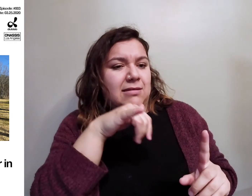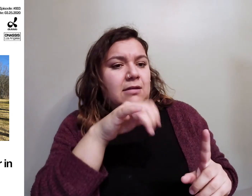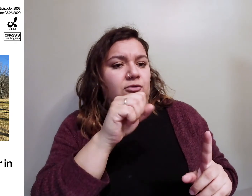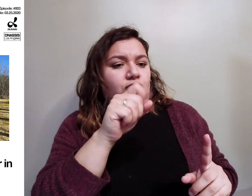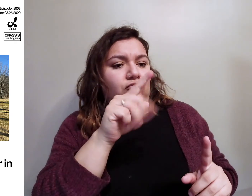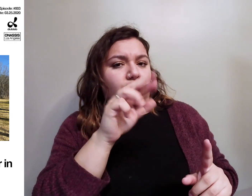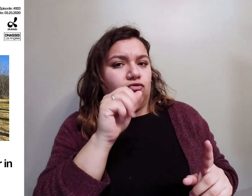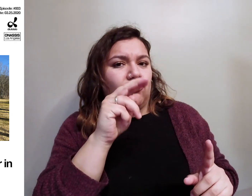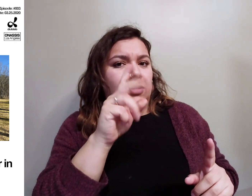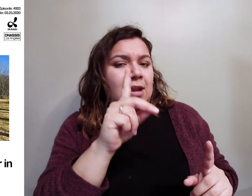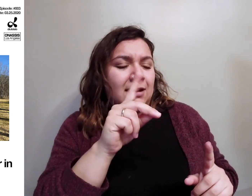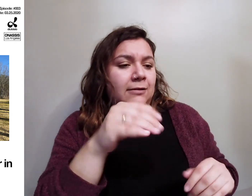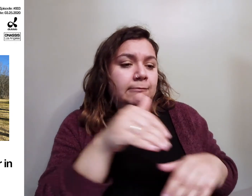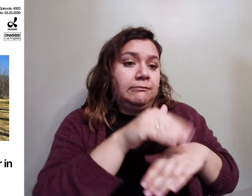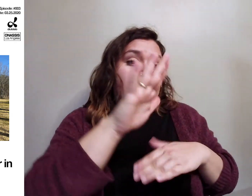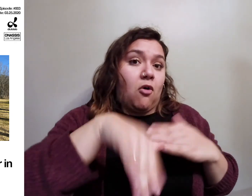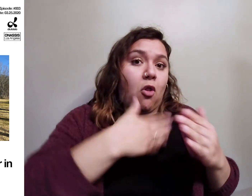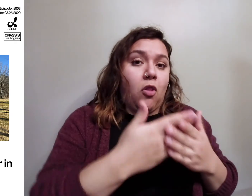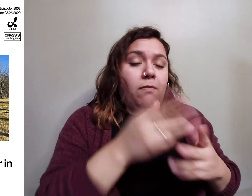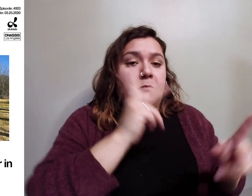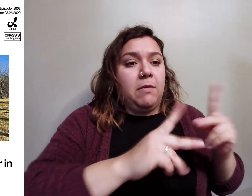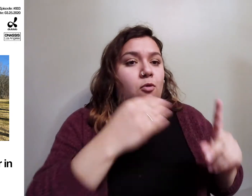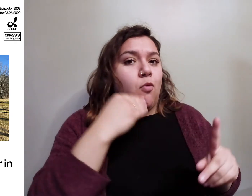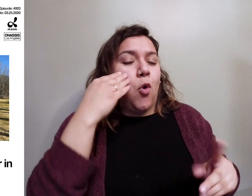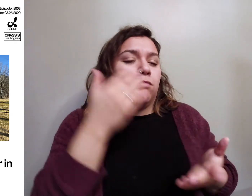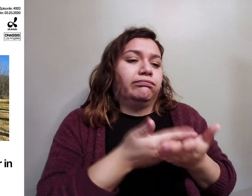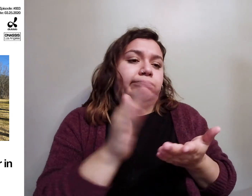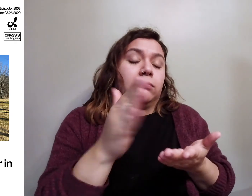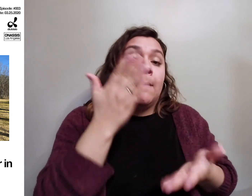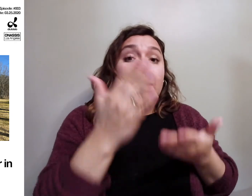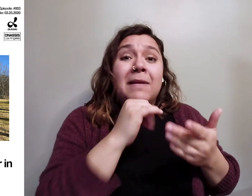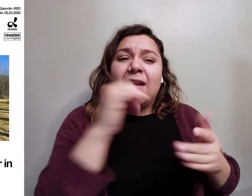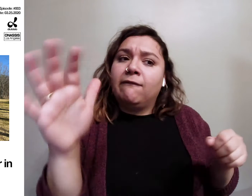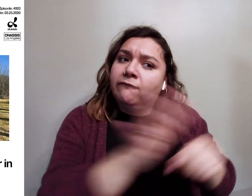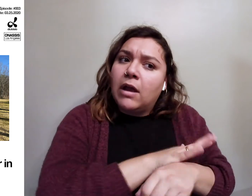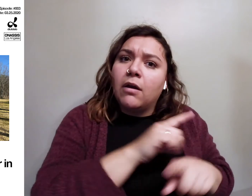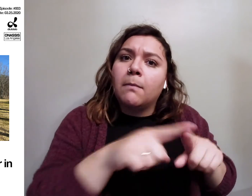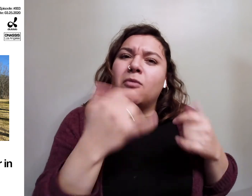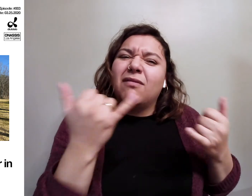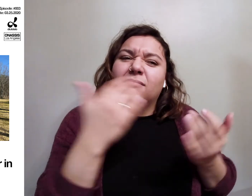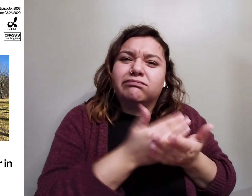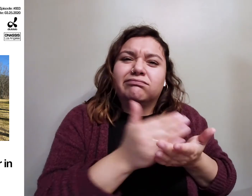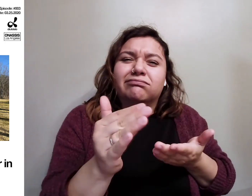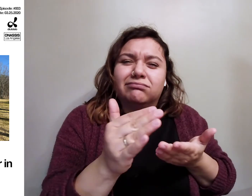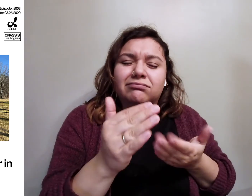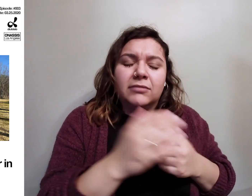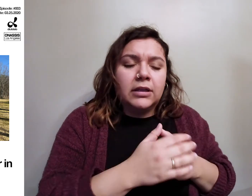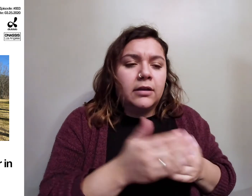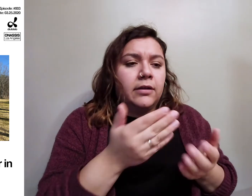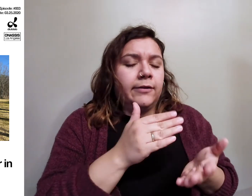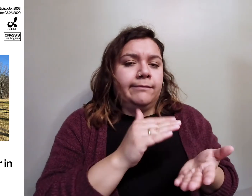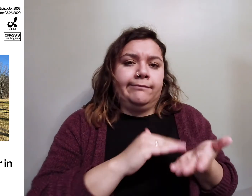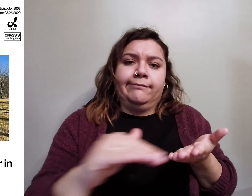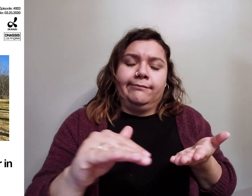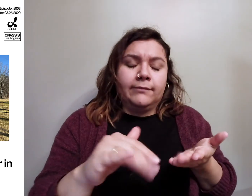of phenomenal new system that will arise out of this to protect people during this time